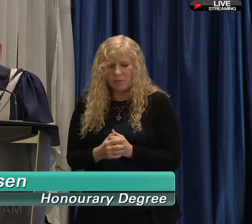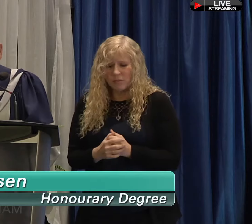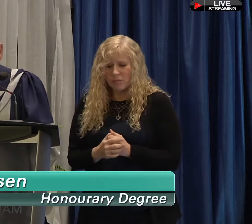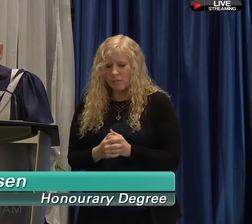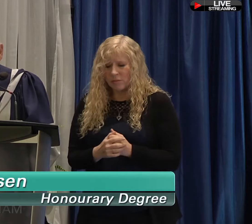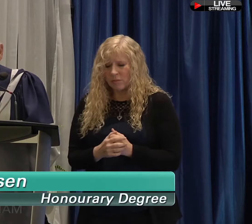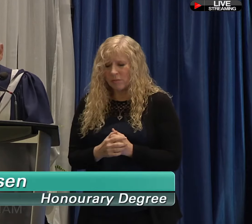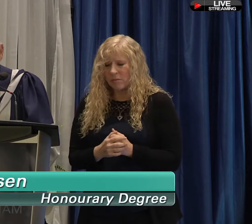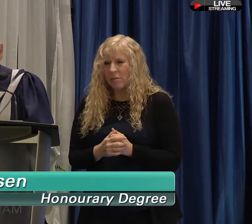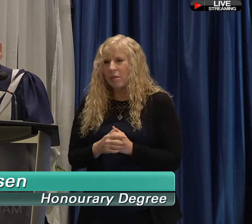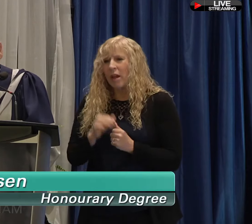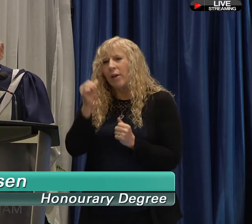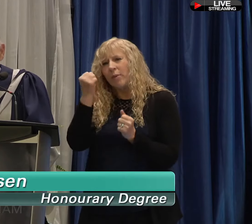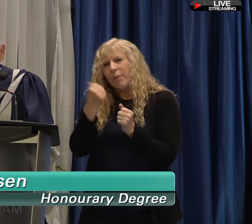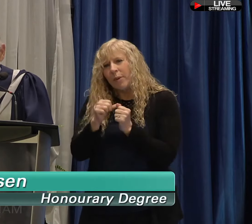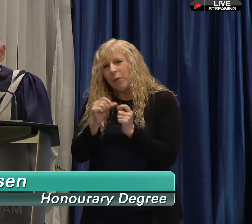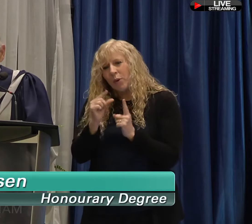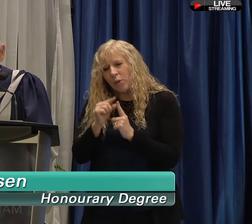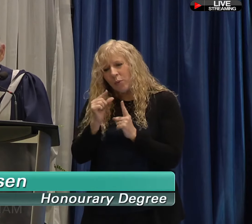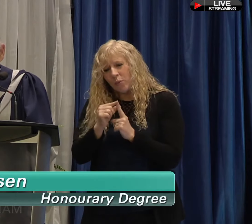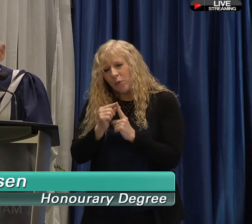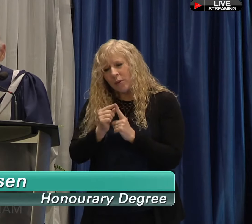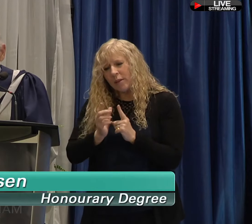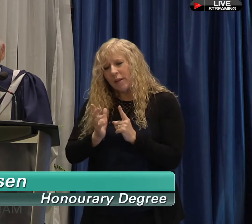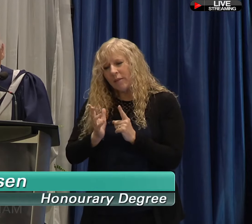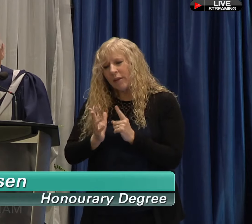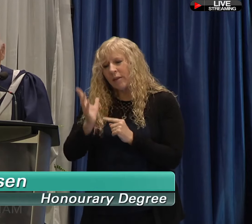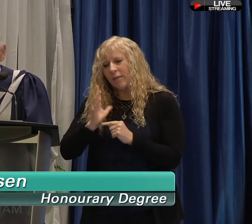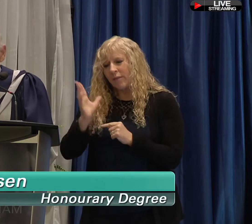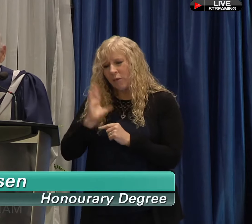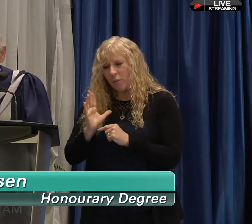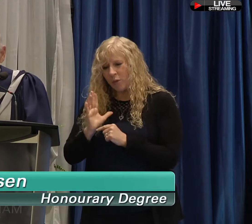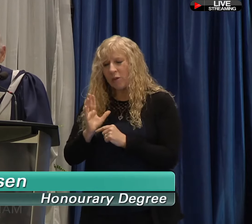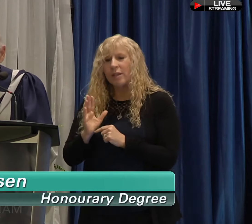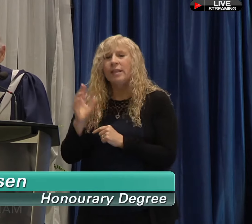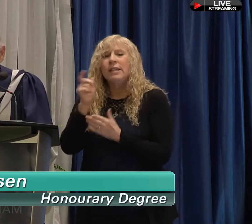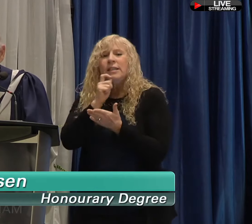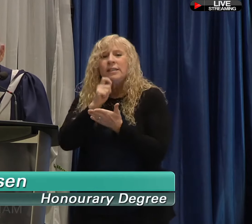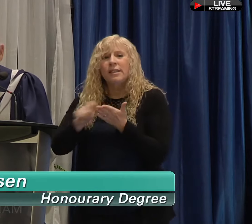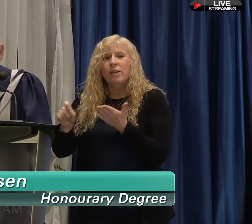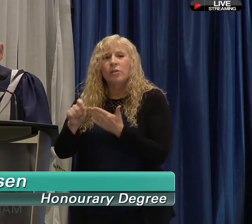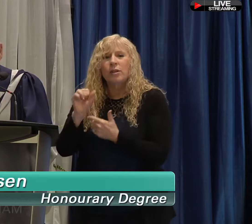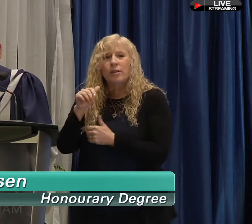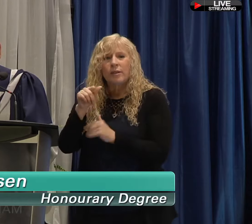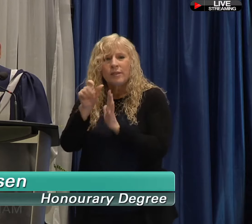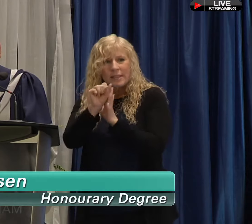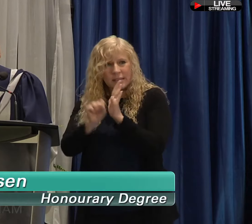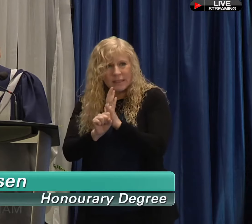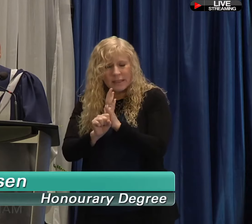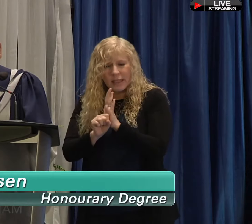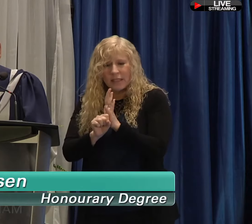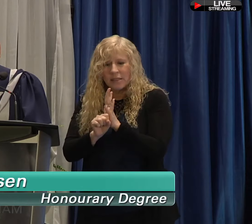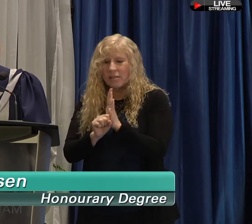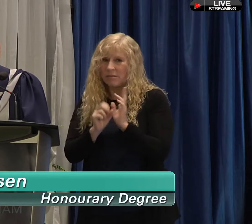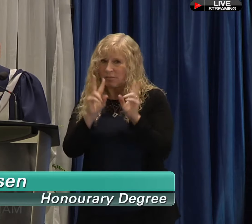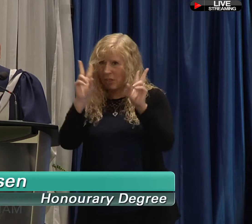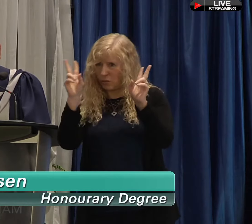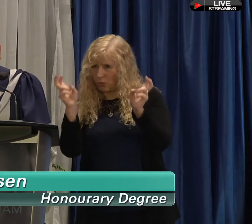I'm reminded of the words of former U.S. Secretary of State William Jennings Bryan. I